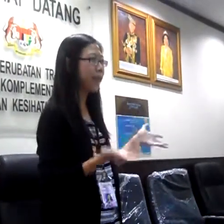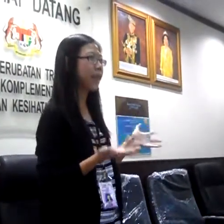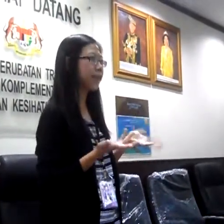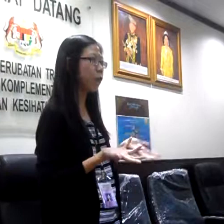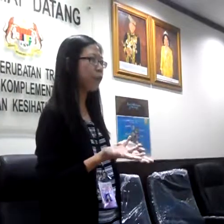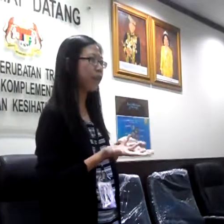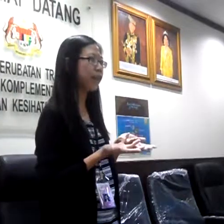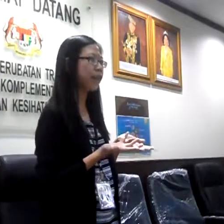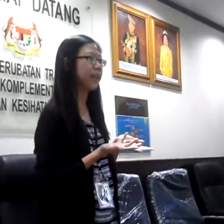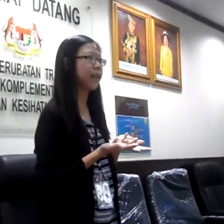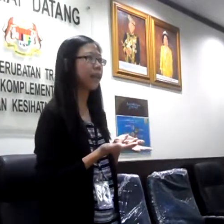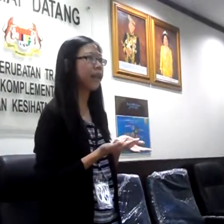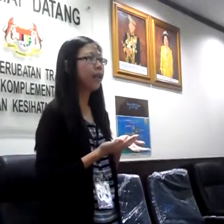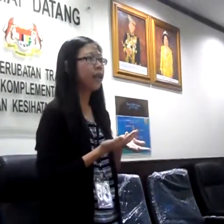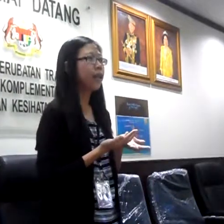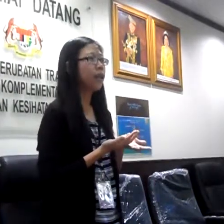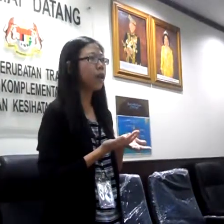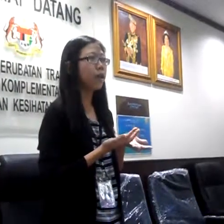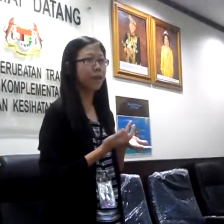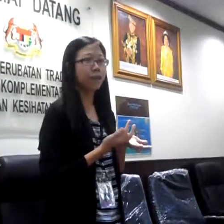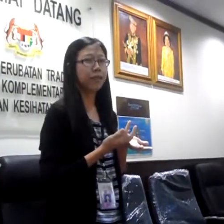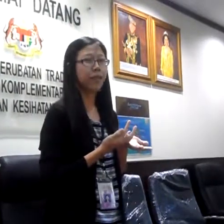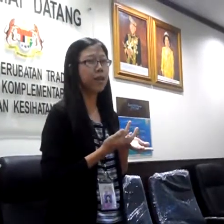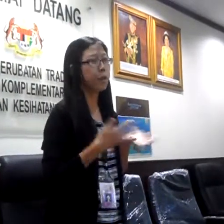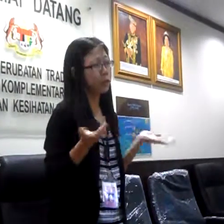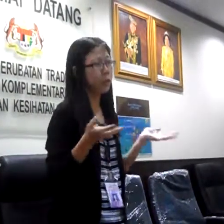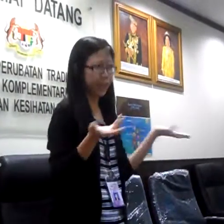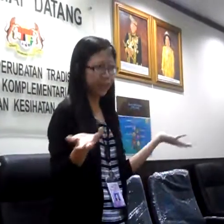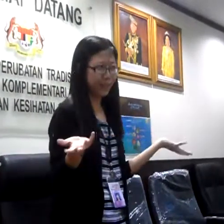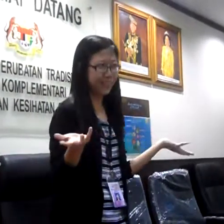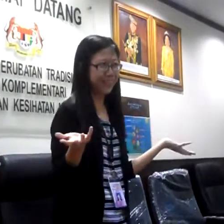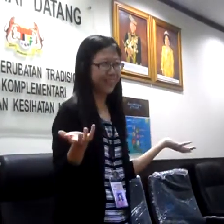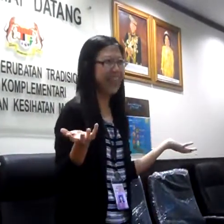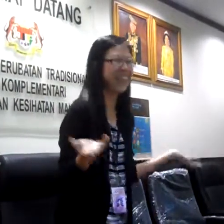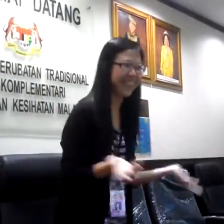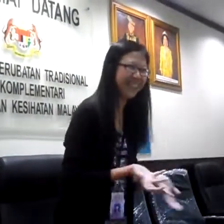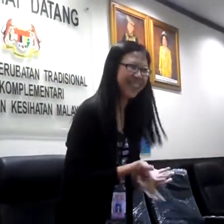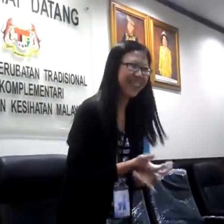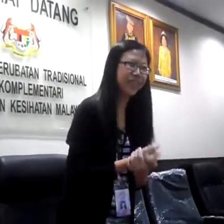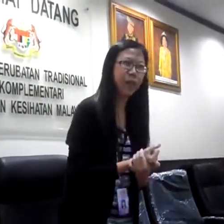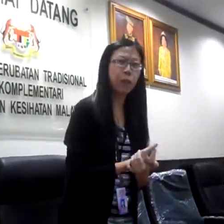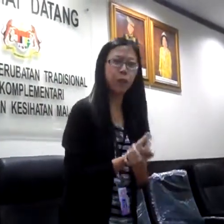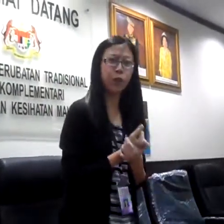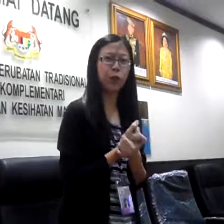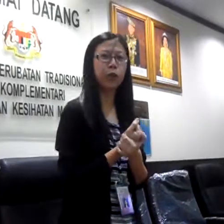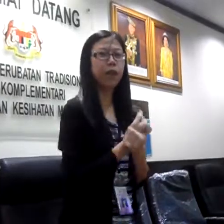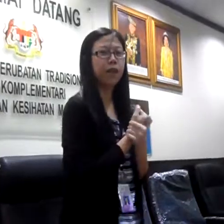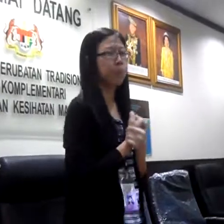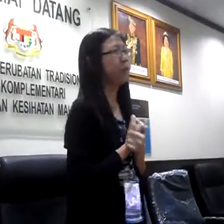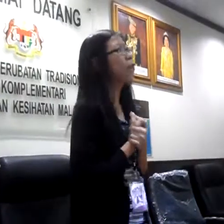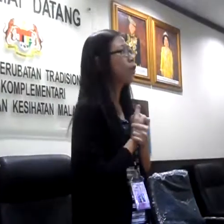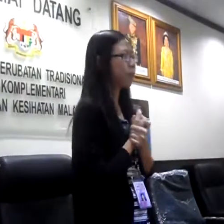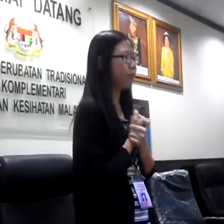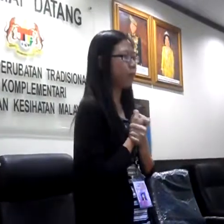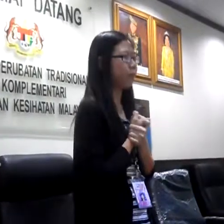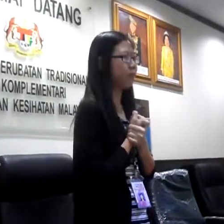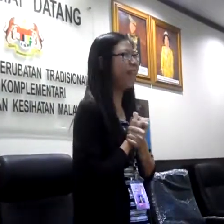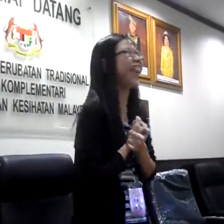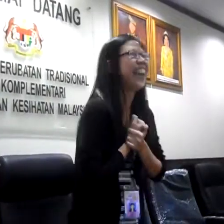pain and suffering... You will get... A beautiful... You will get a beautiful smile. Beautiful smile. Okay.